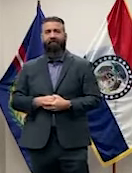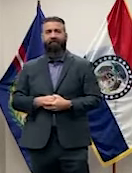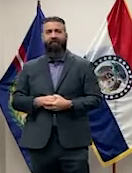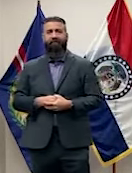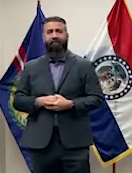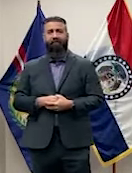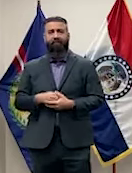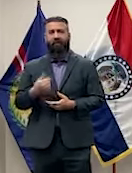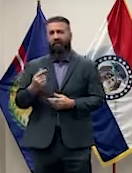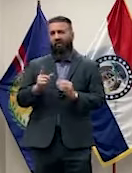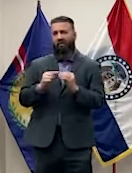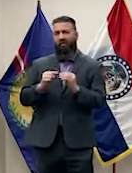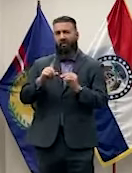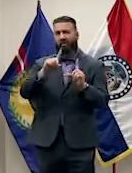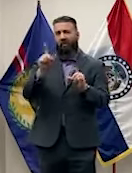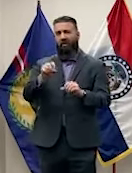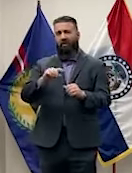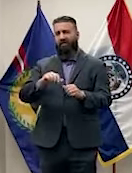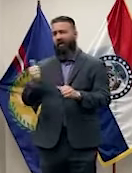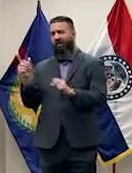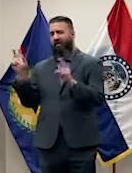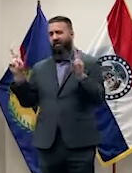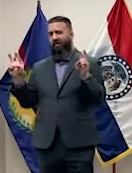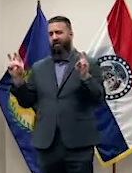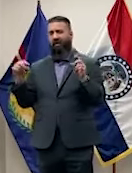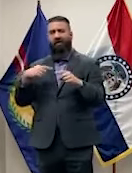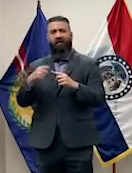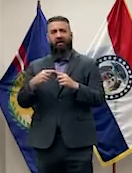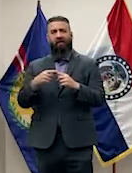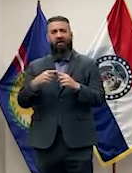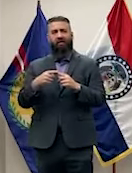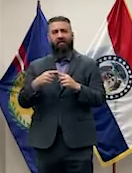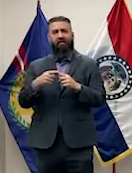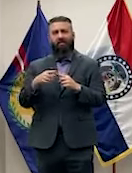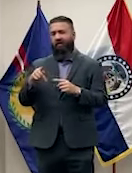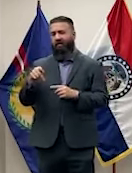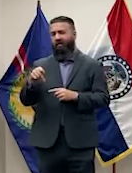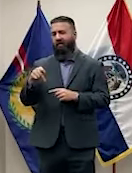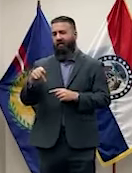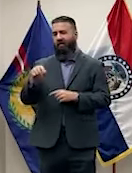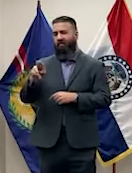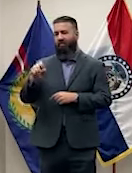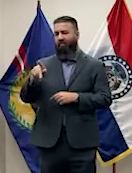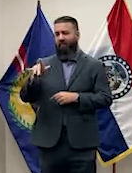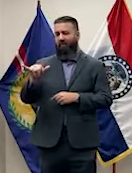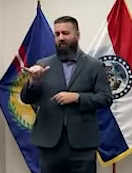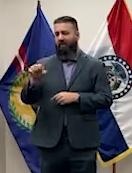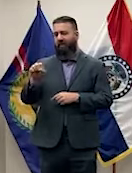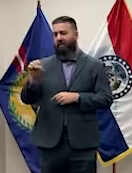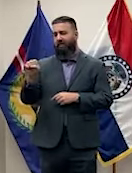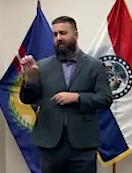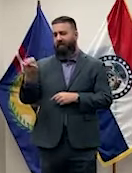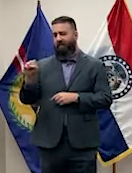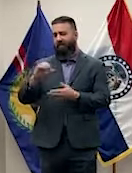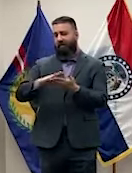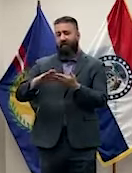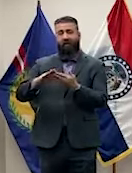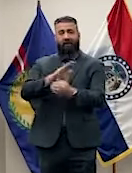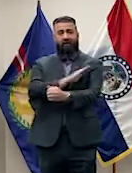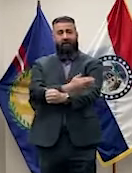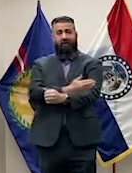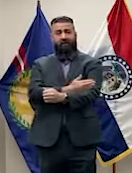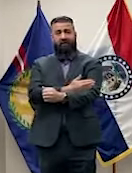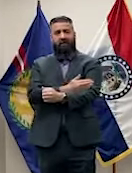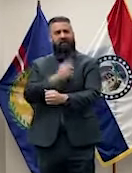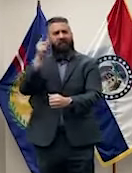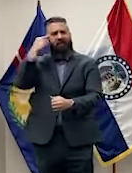I just had another question on a different subject on the property access clean energy loan program. The council at one point was considering disbanding